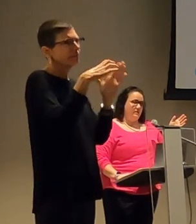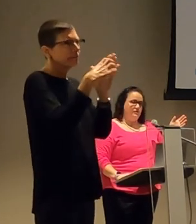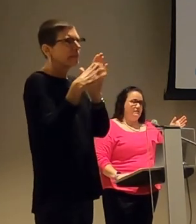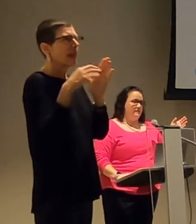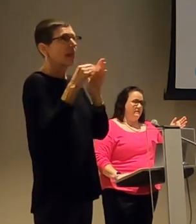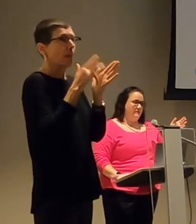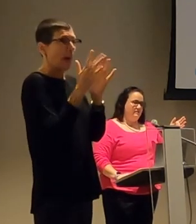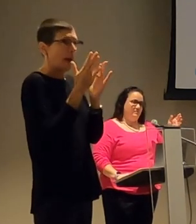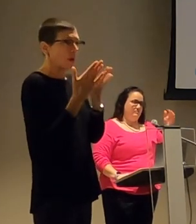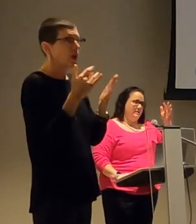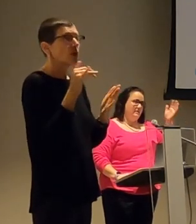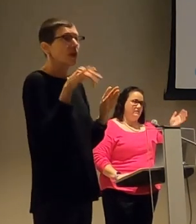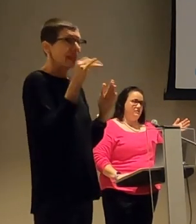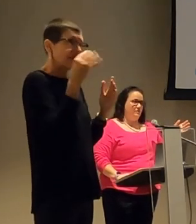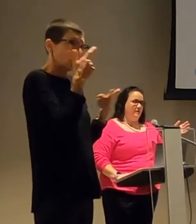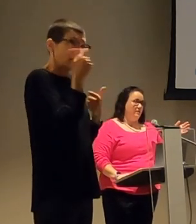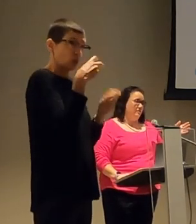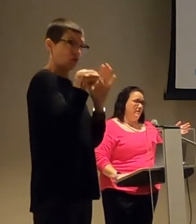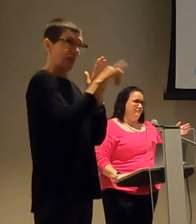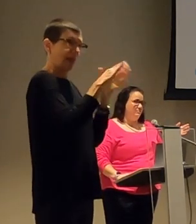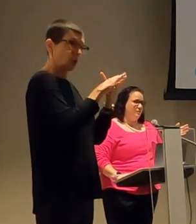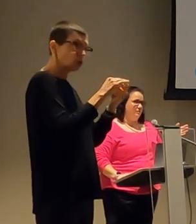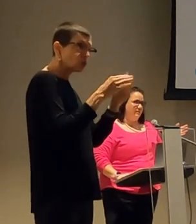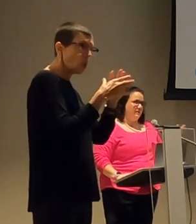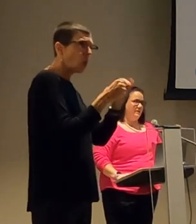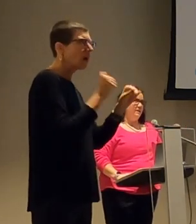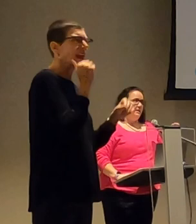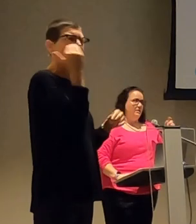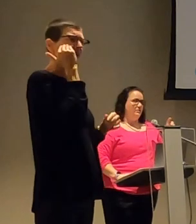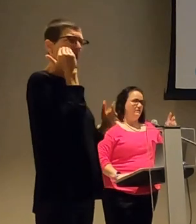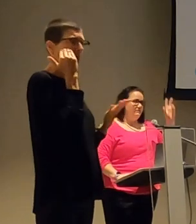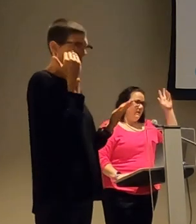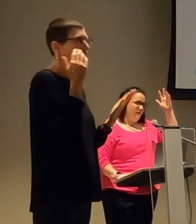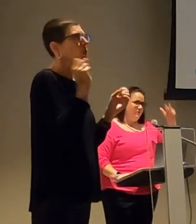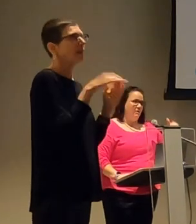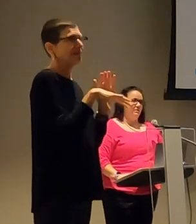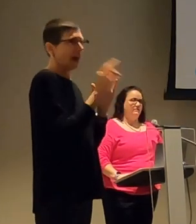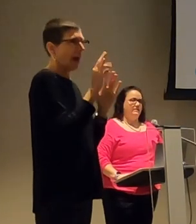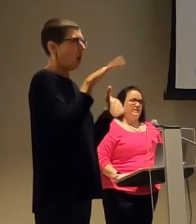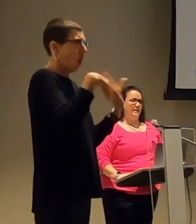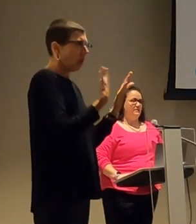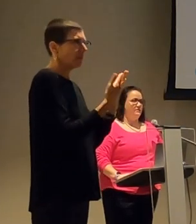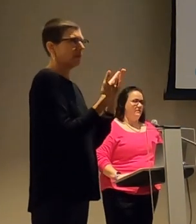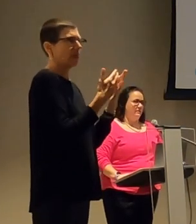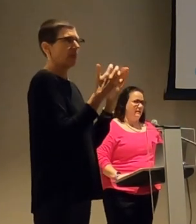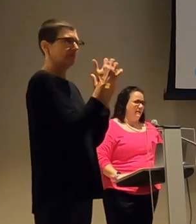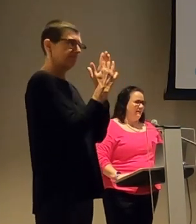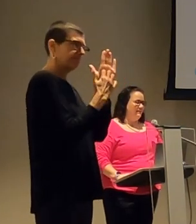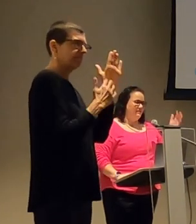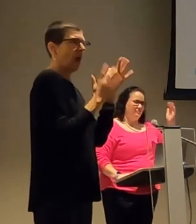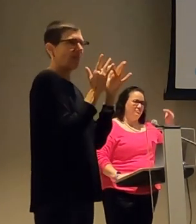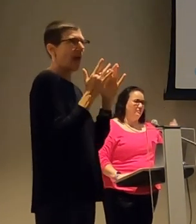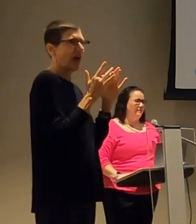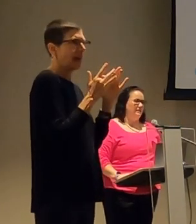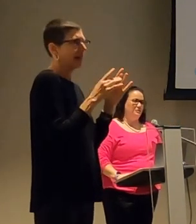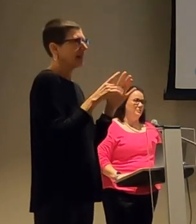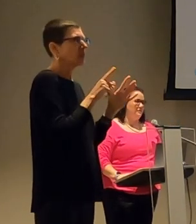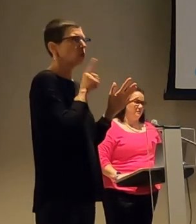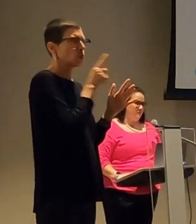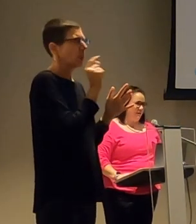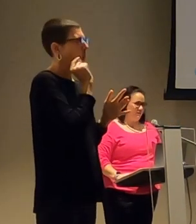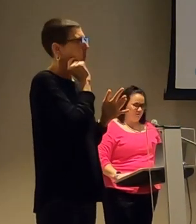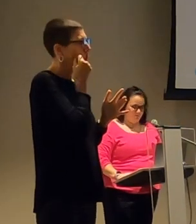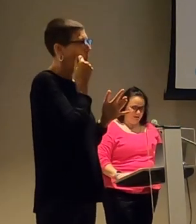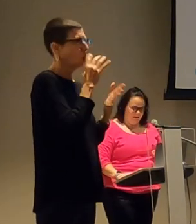if you're interested in reading the story and you're not familiar with it, you can find all of the text online, and it's a really